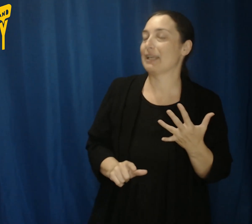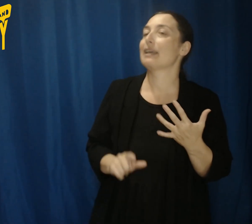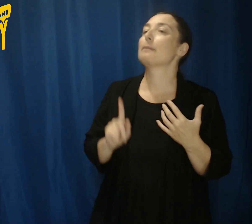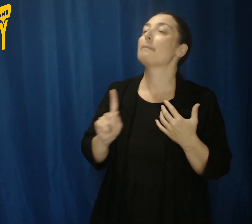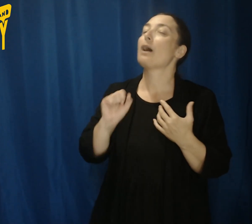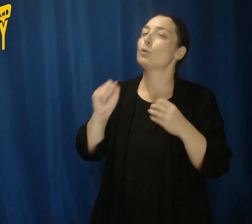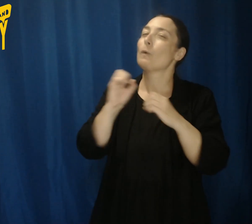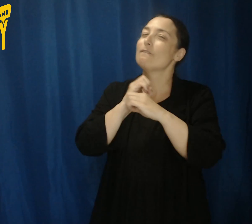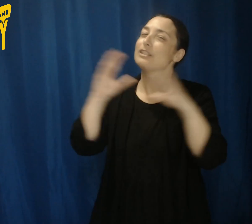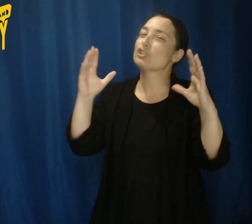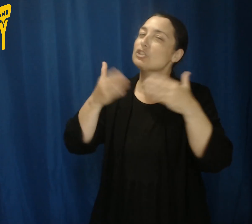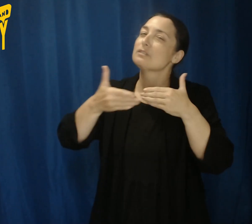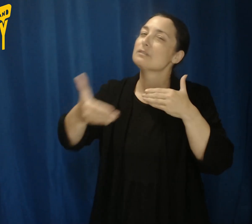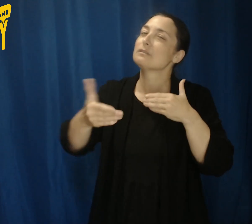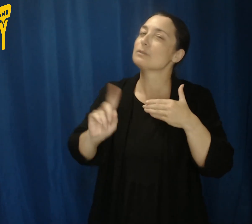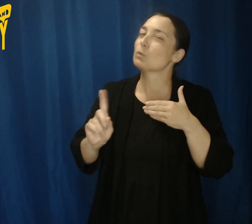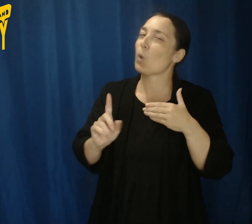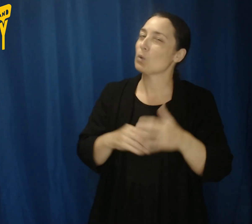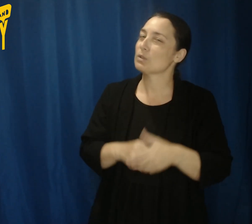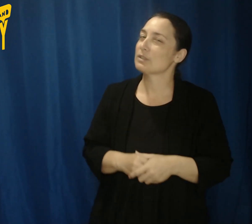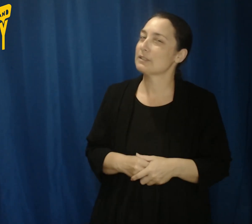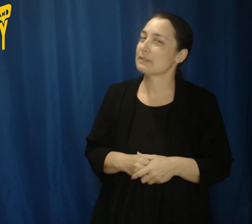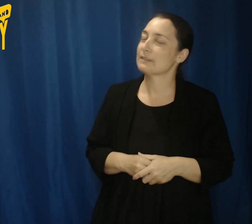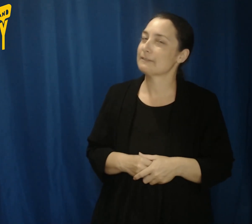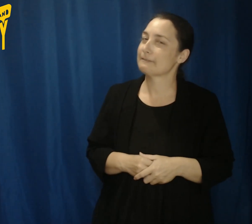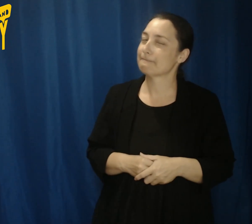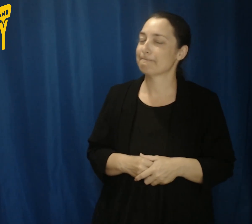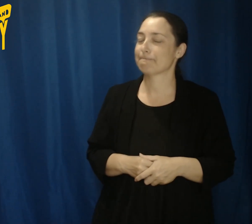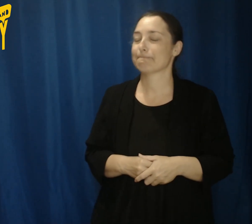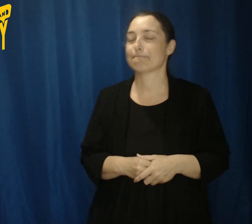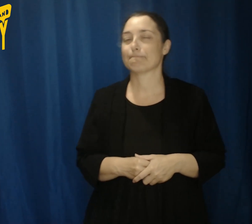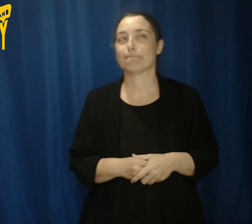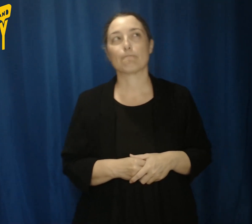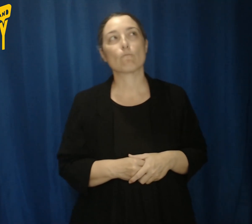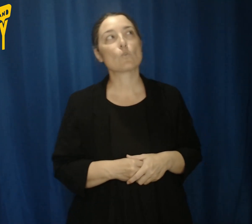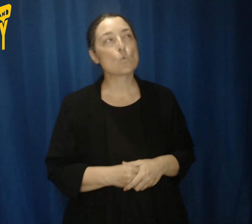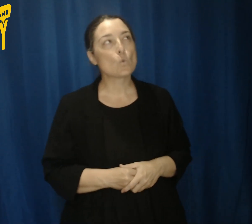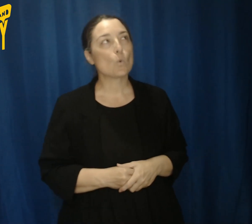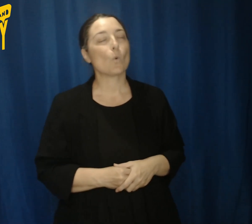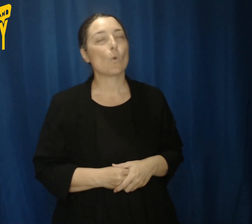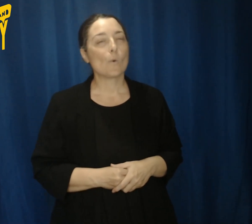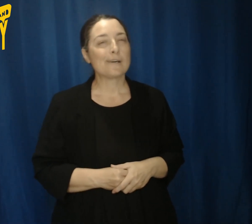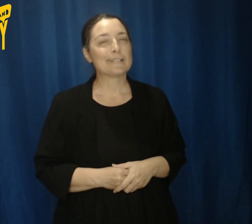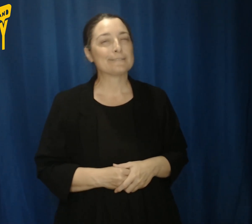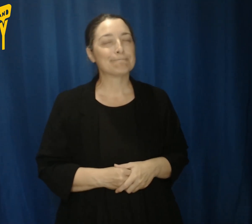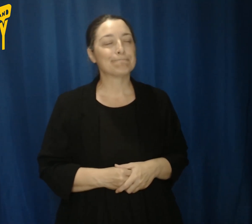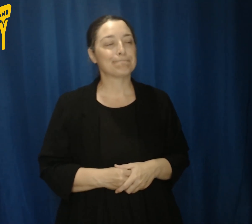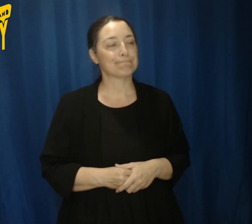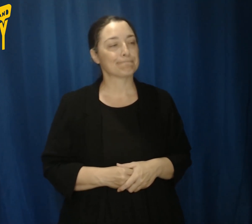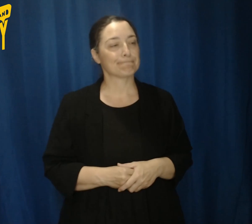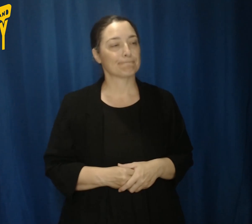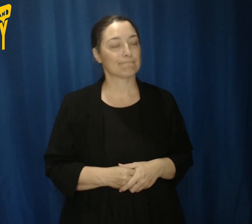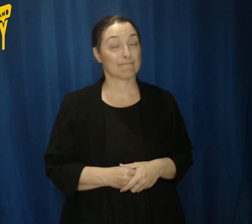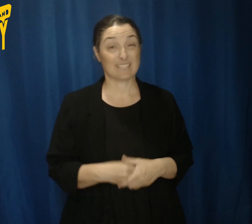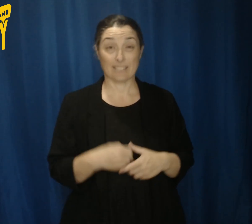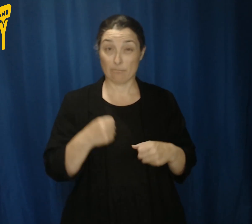is for the project going forward? A lot of, I think, production making is